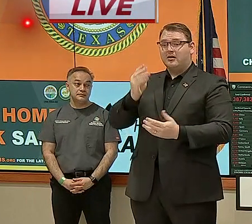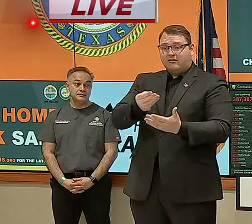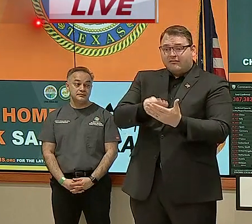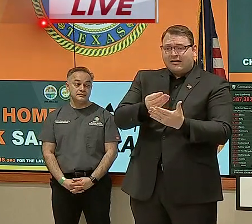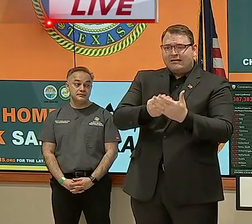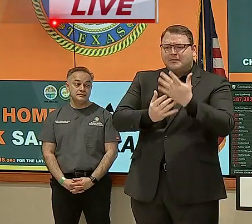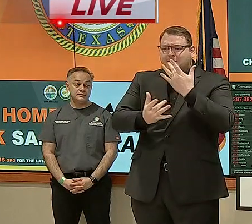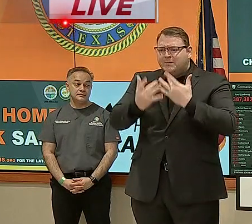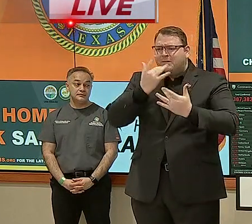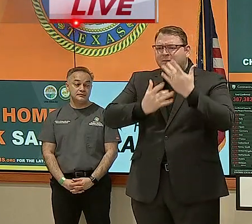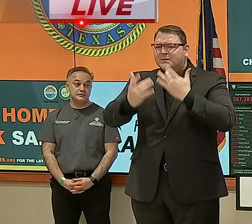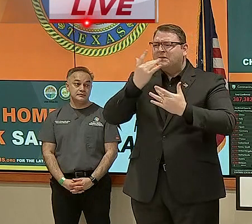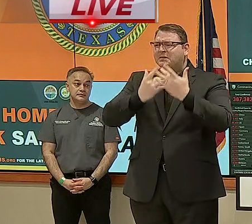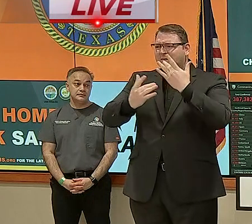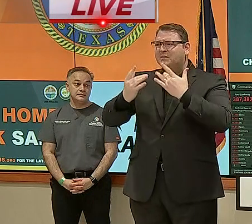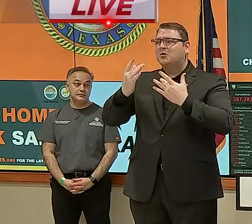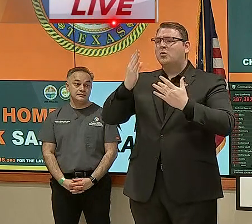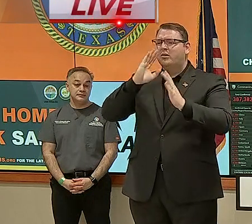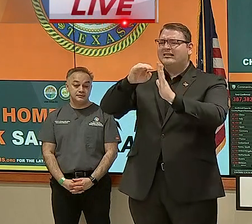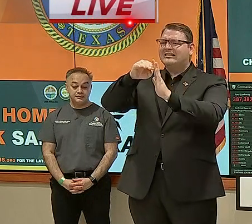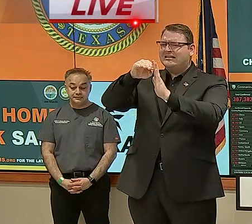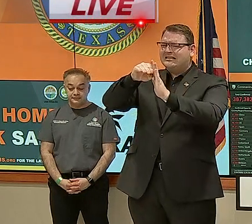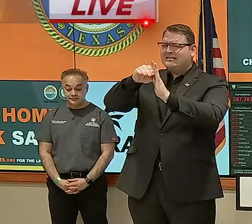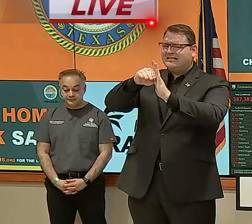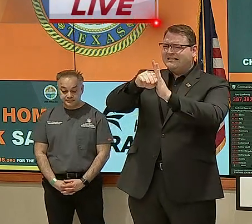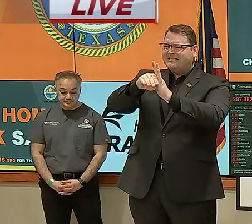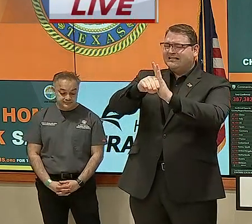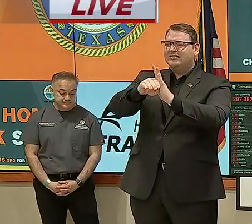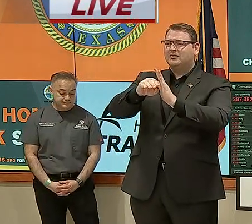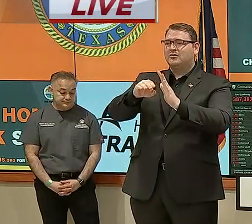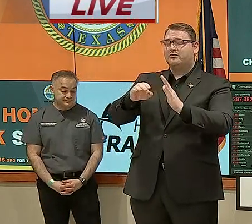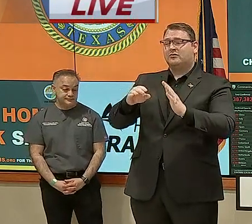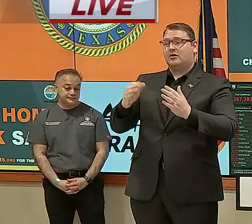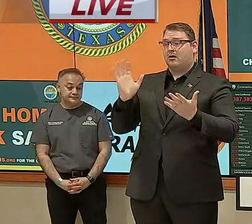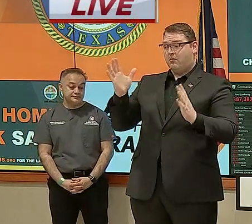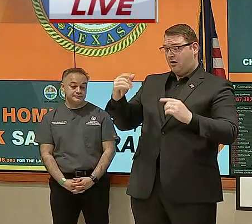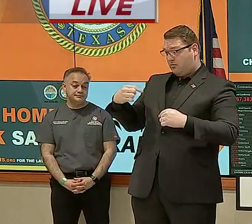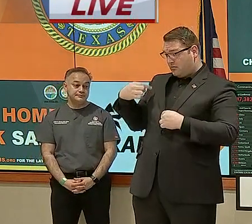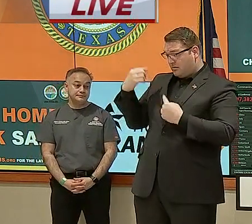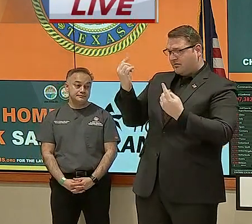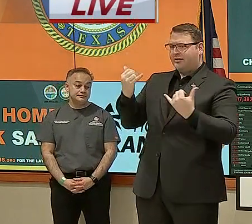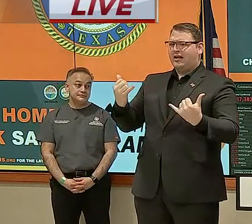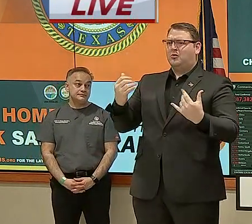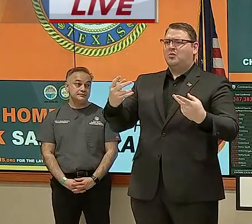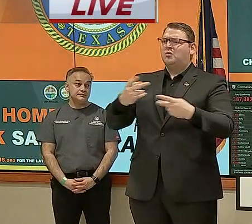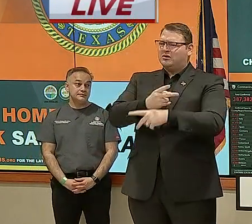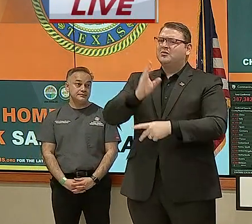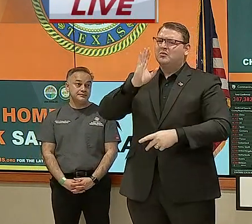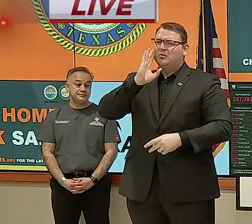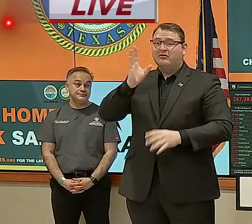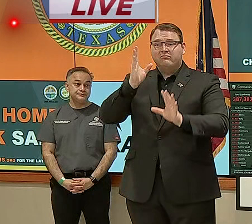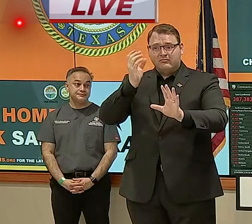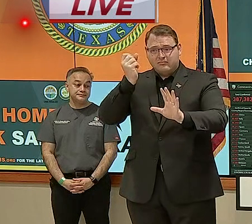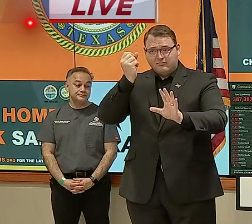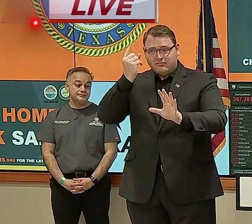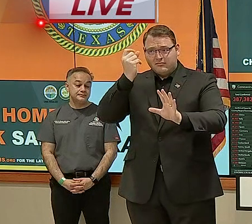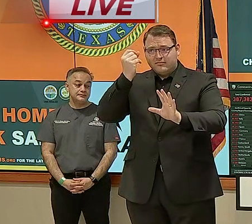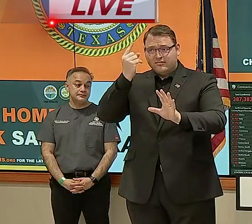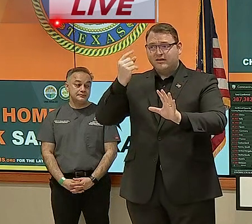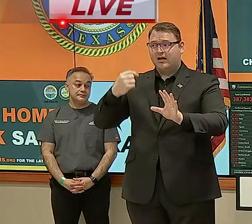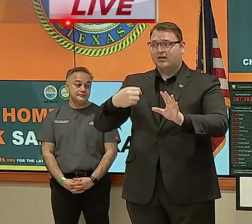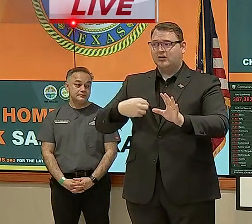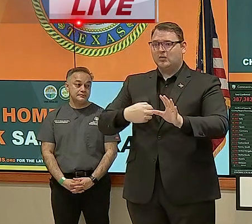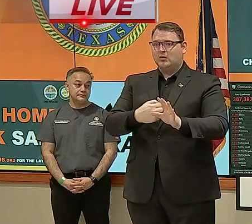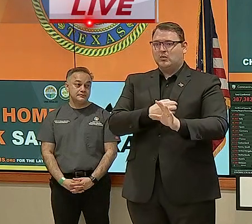we're already facing. But on balance, we recognize that the minute we end up in a decision where we're having to turn